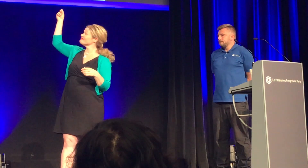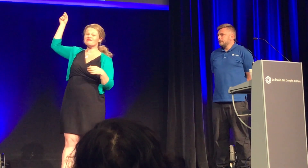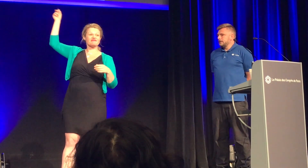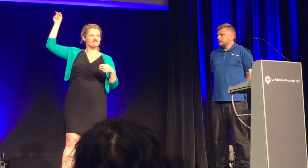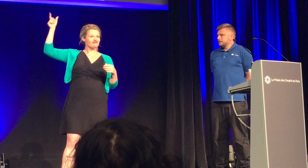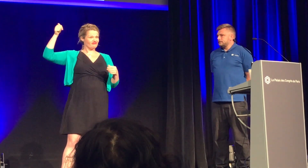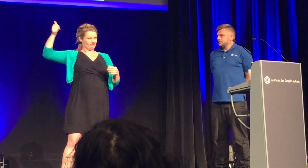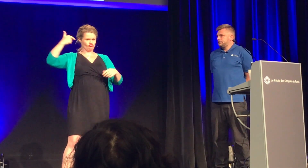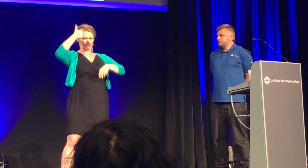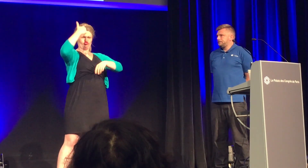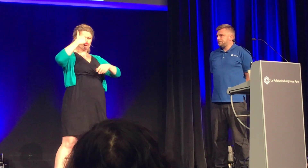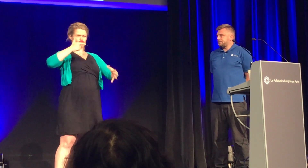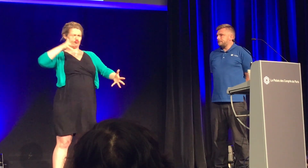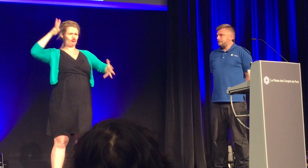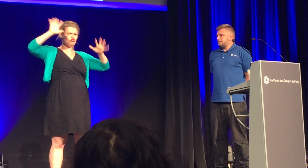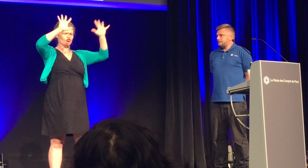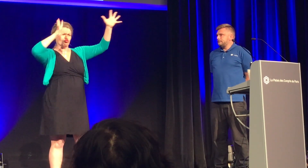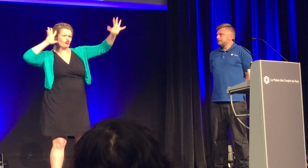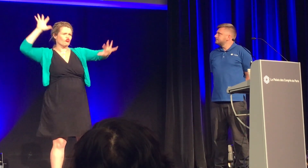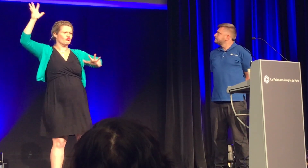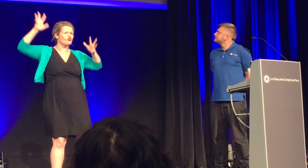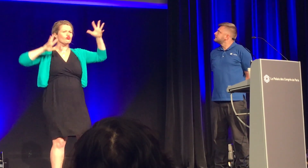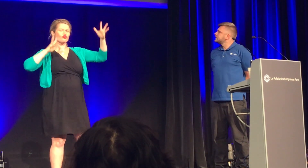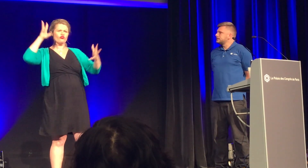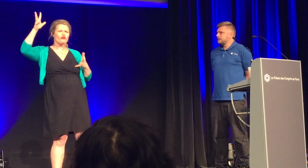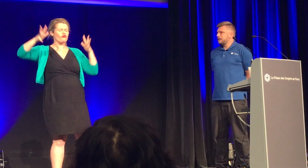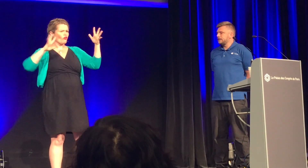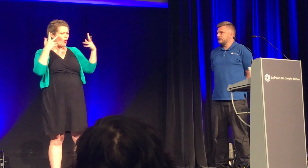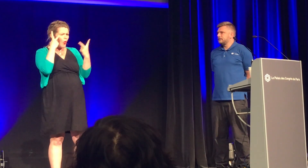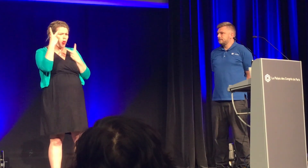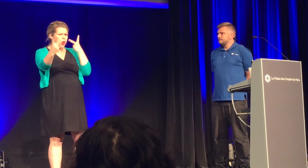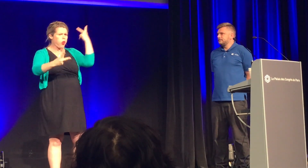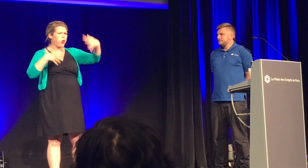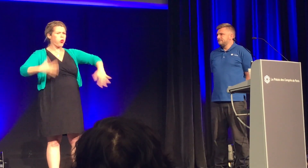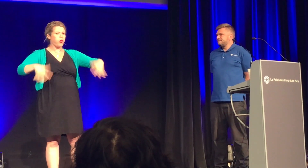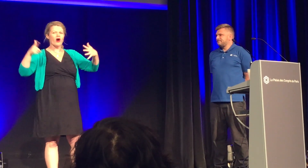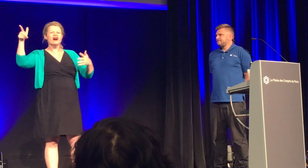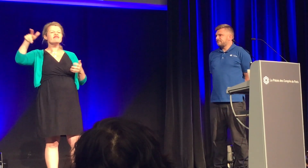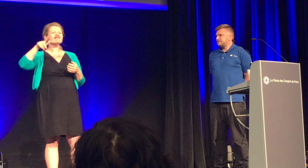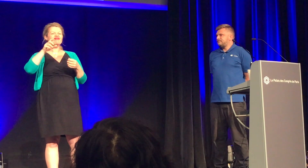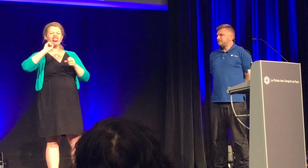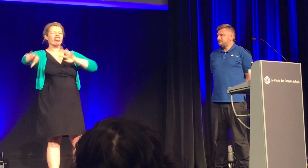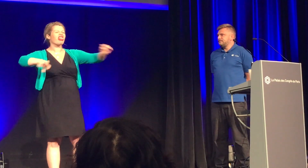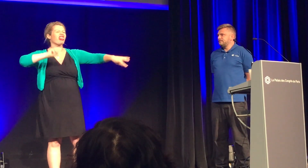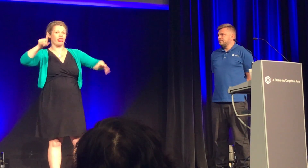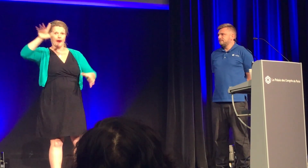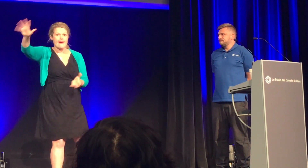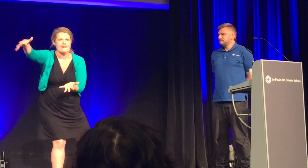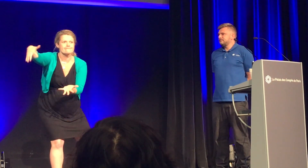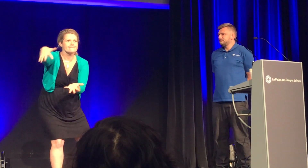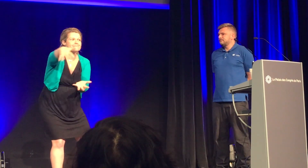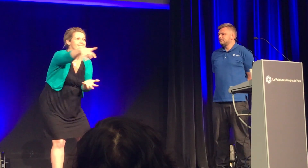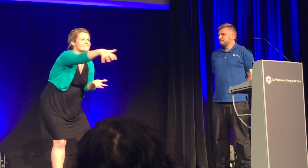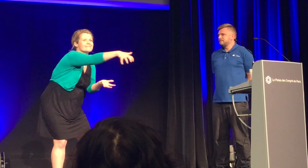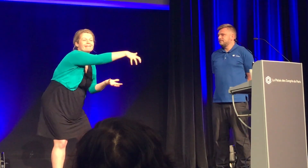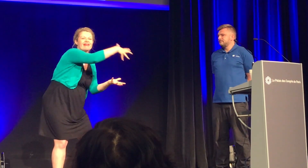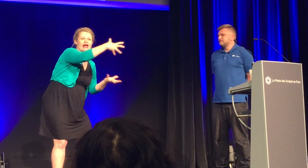engaging in pedagogy, peer pedagogy, so they're teaching each other by using these resources. The